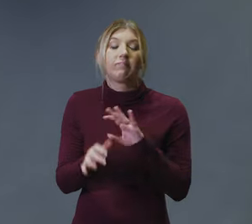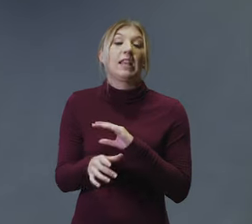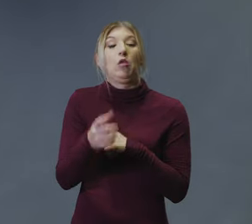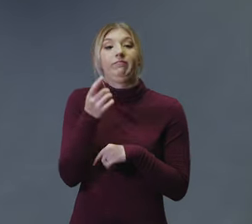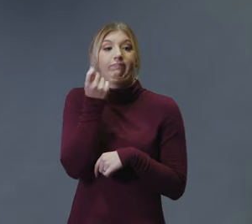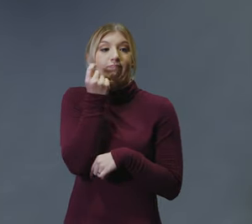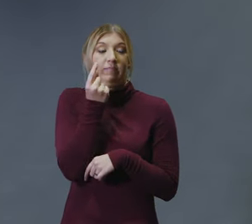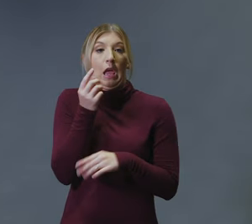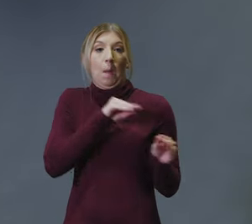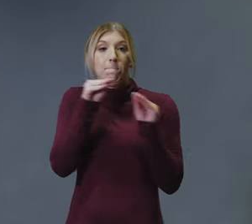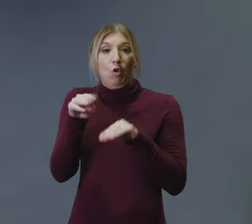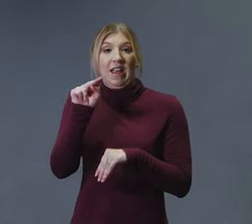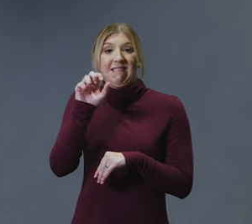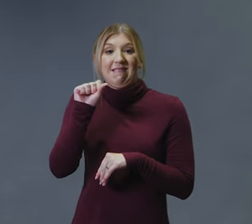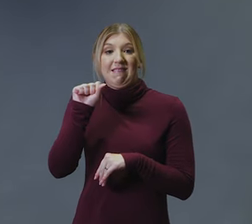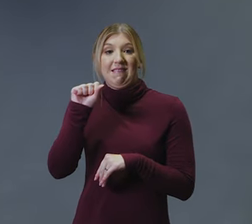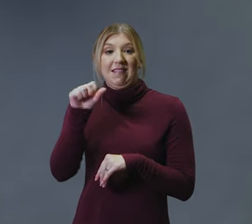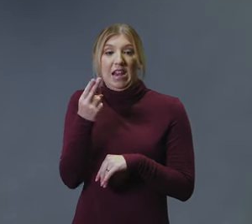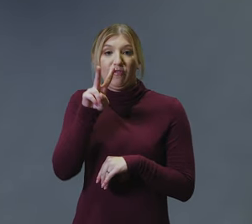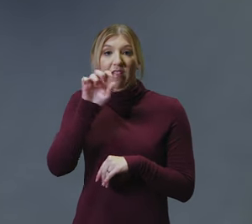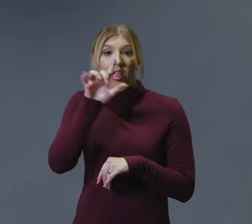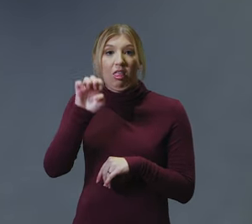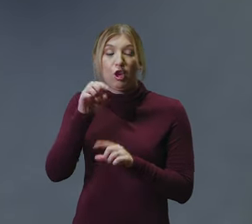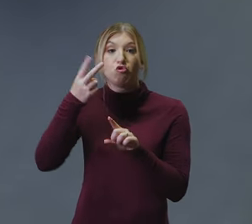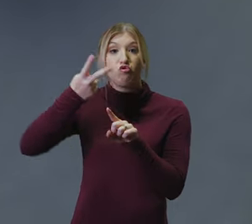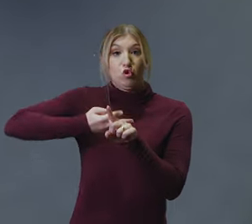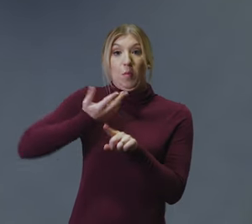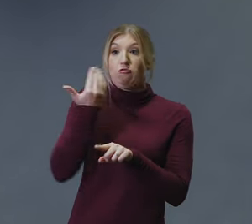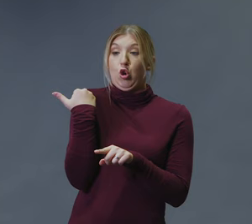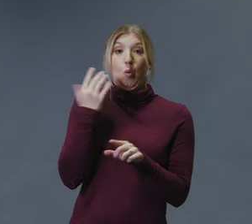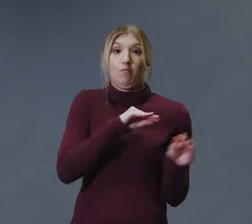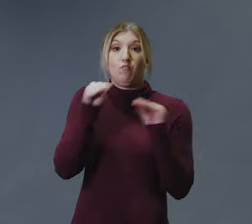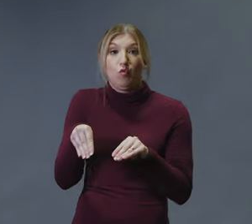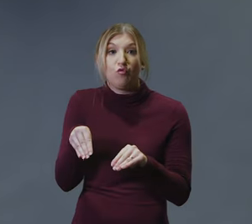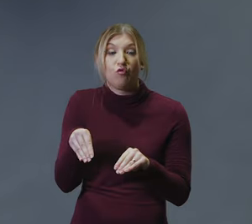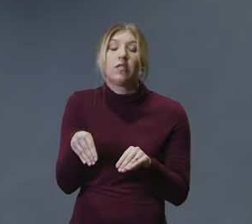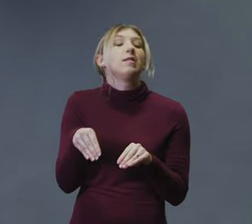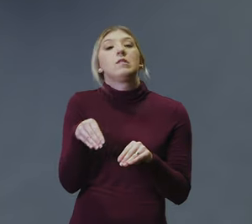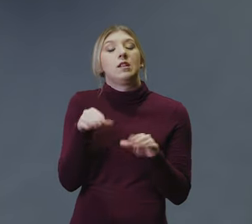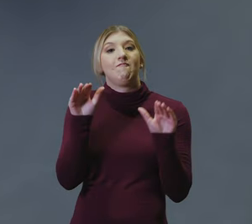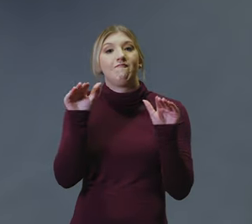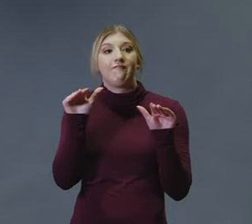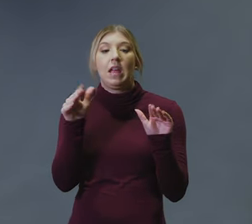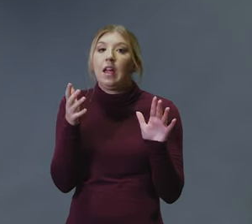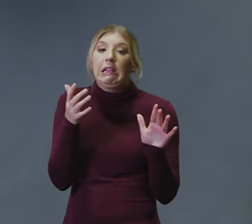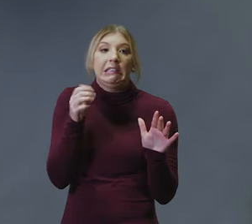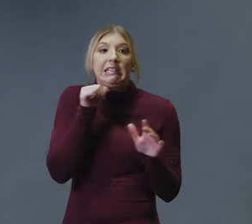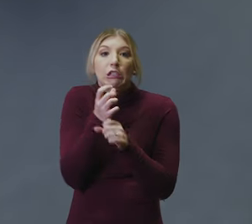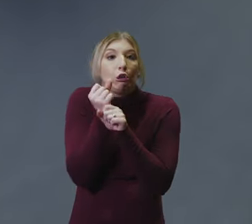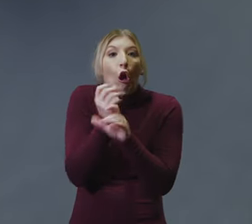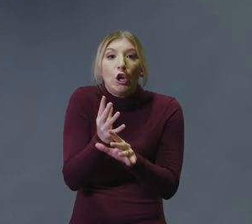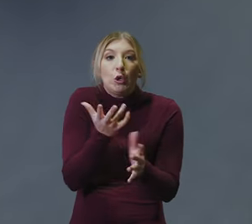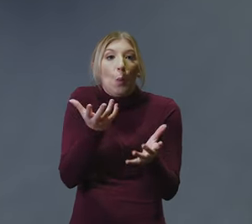moved to Nashville about 2 months ago, and I have to tell you guys, hopefully this doesn't, you know, cause you to